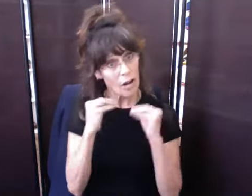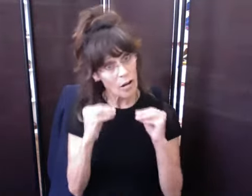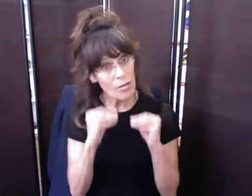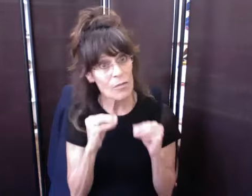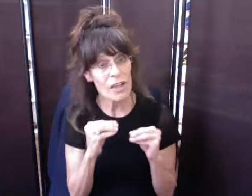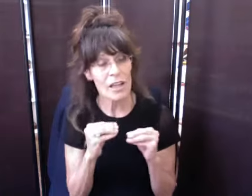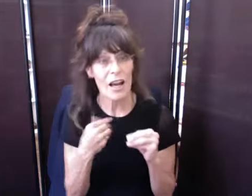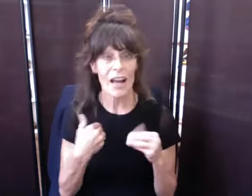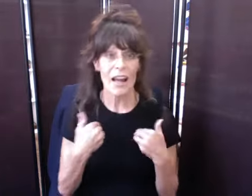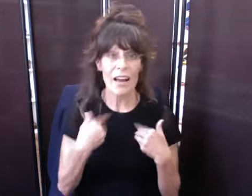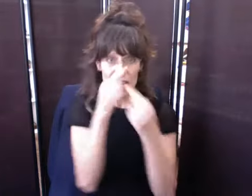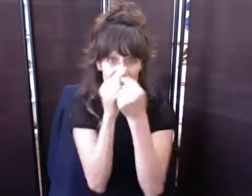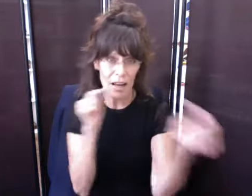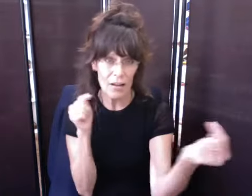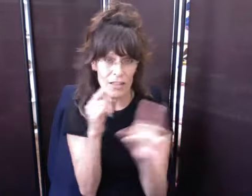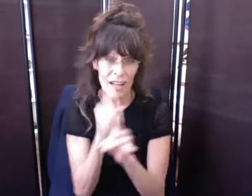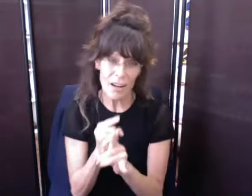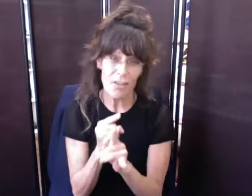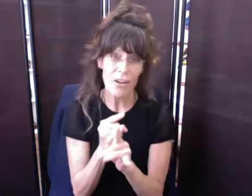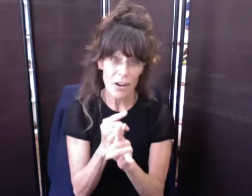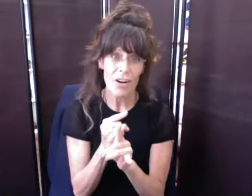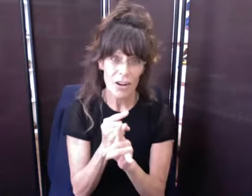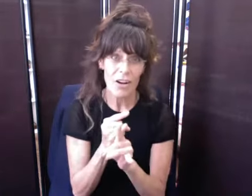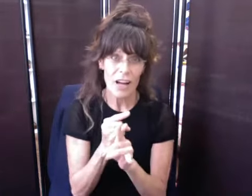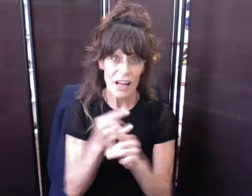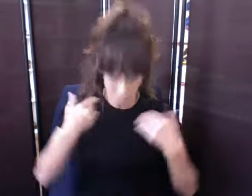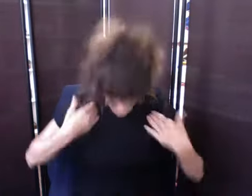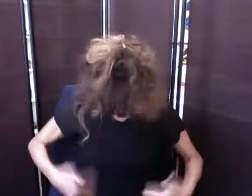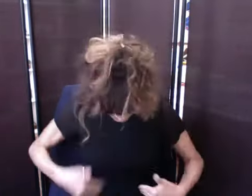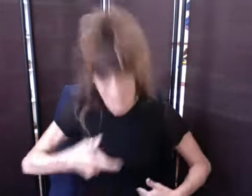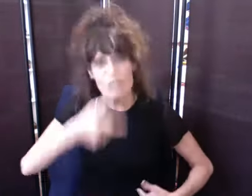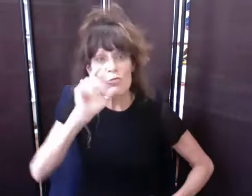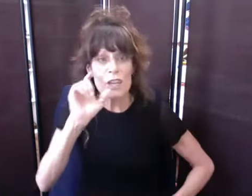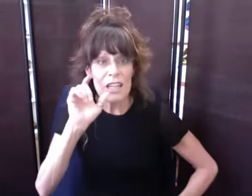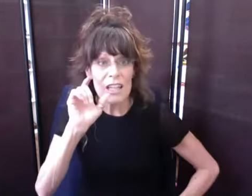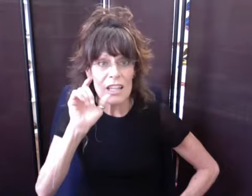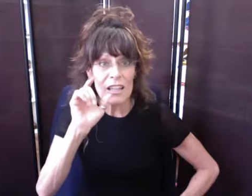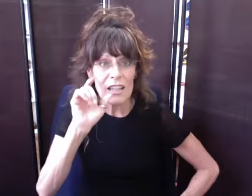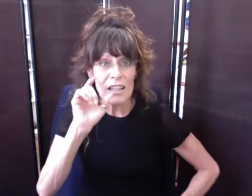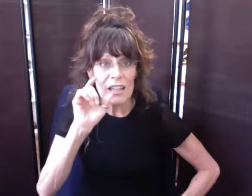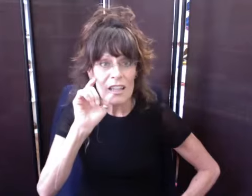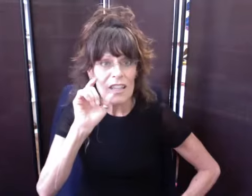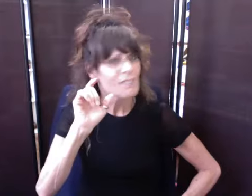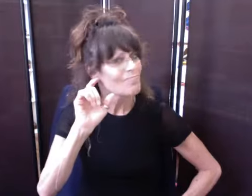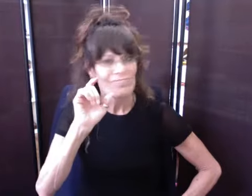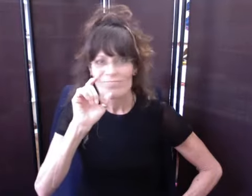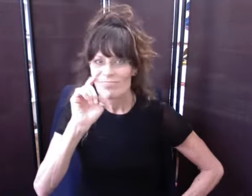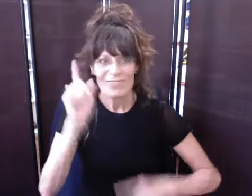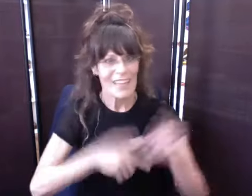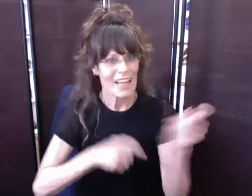an allergy to alcohol. And when this body digests alcohol, it has an inability to control the amount it consumes. It's just the